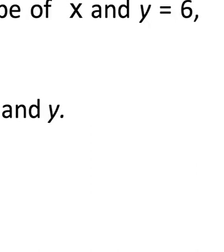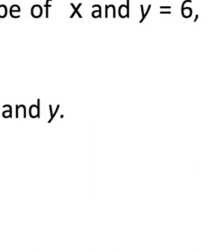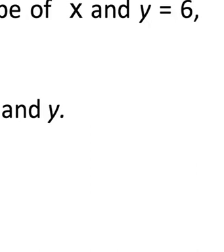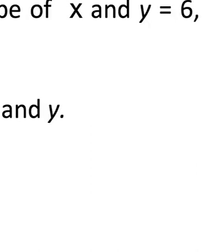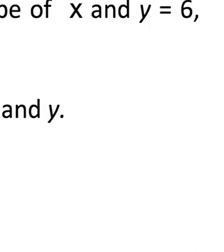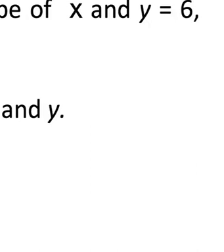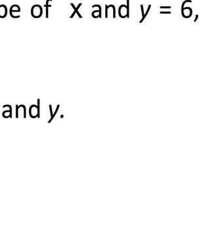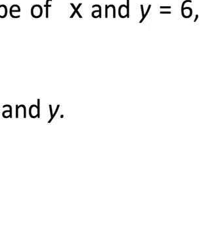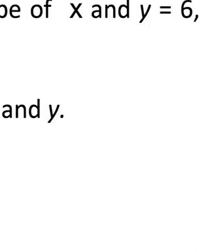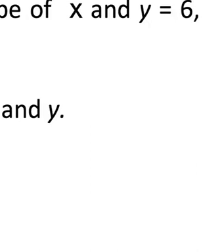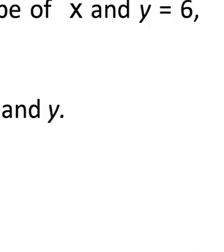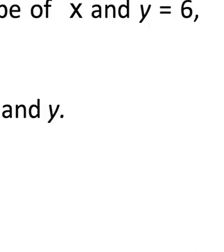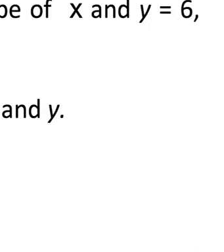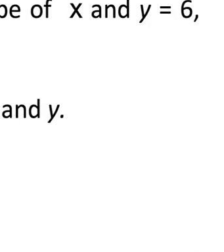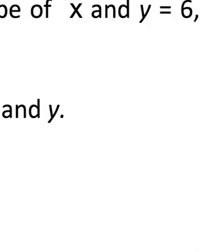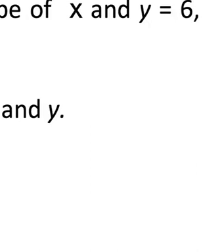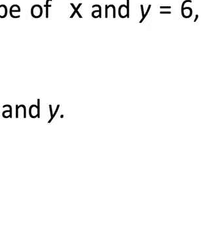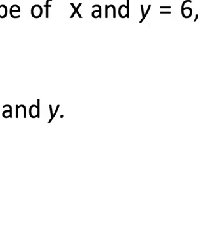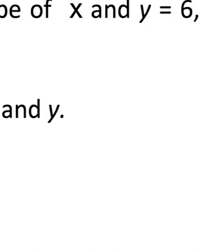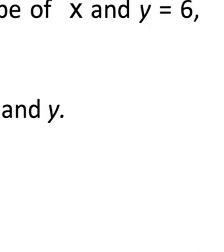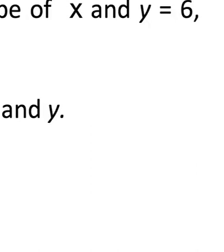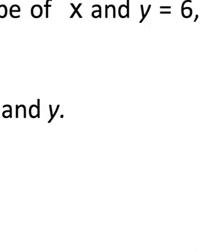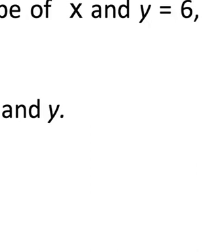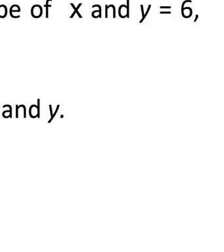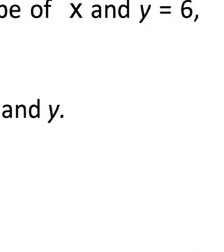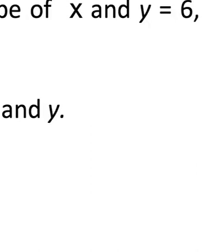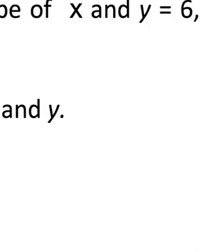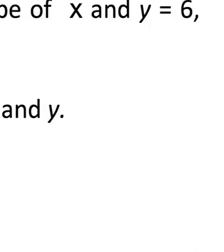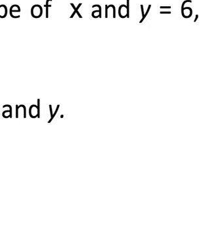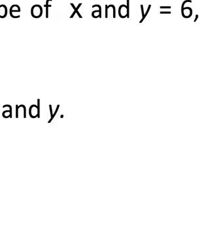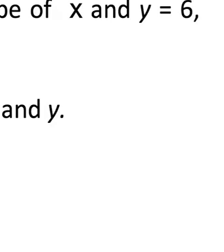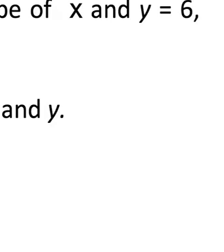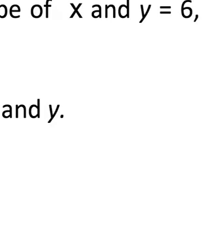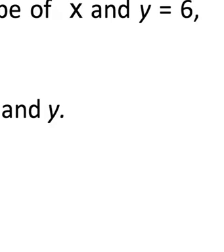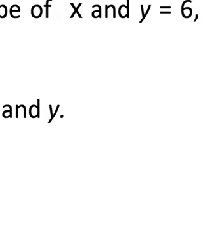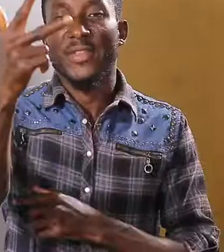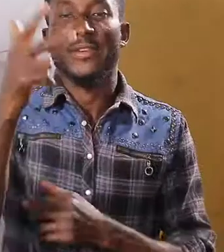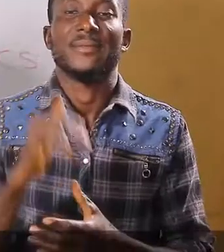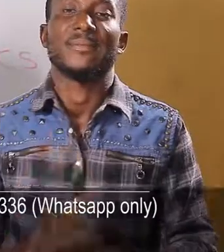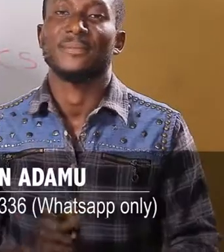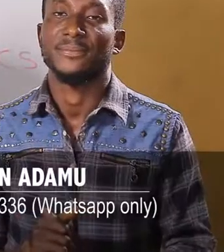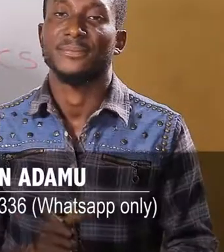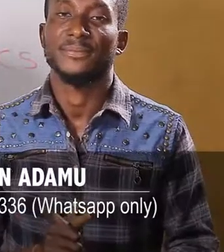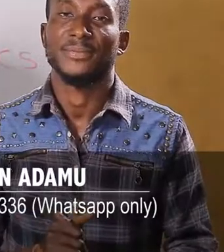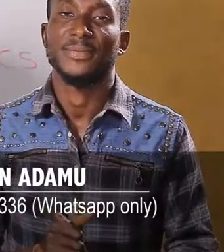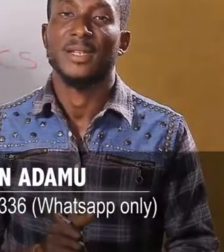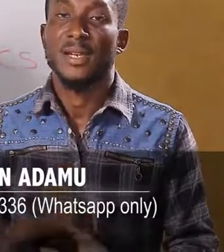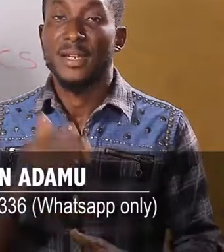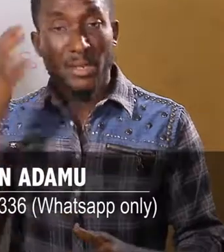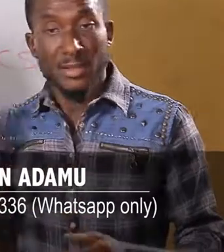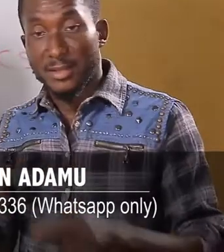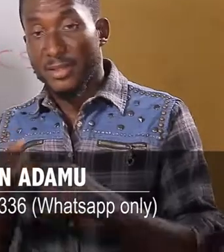C, find X when Y equals to 3. I